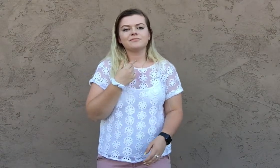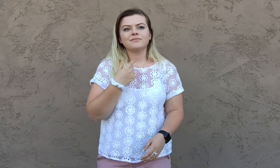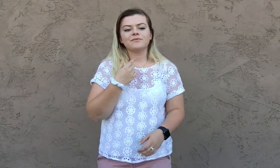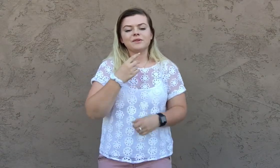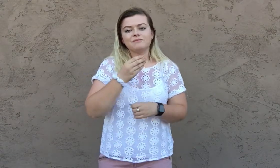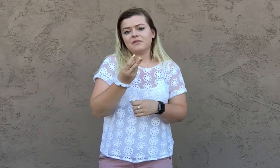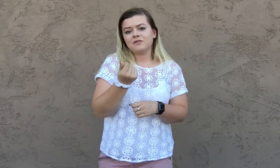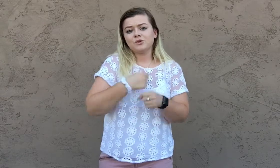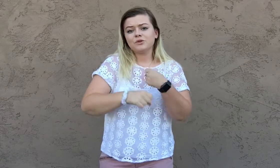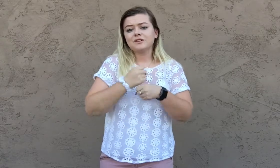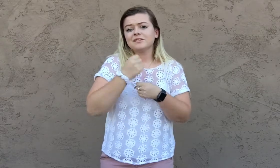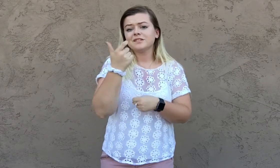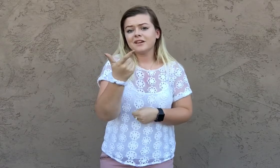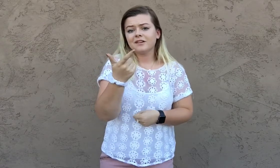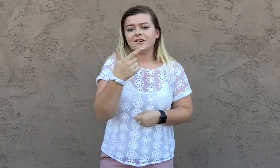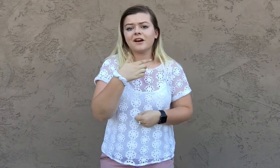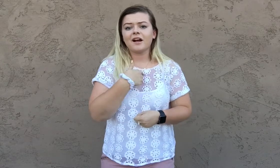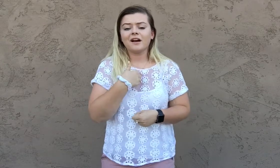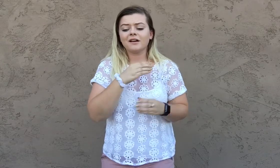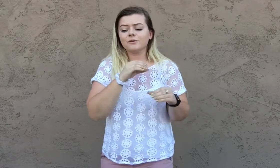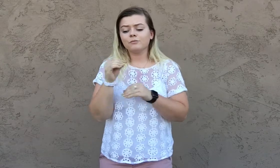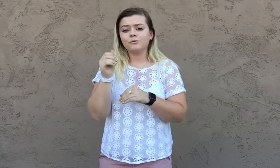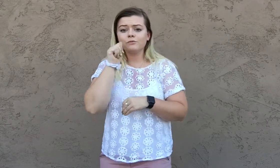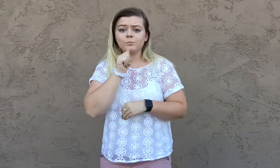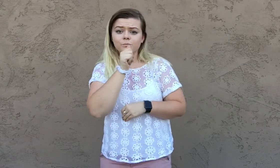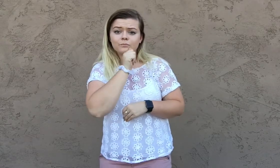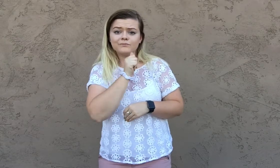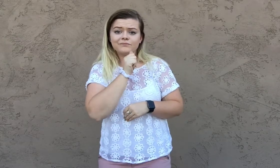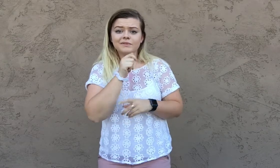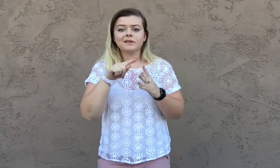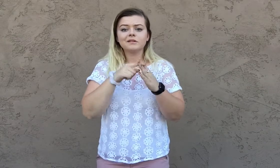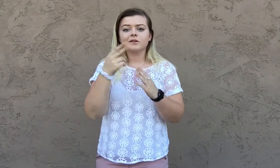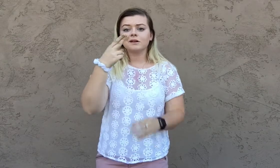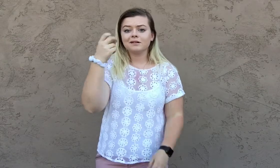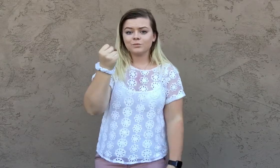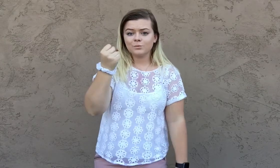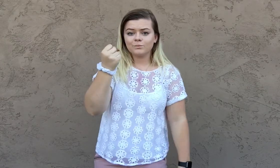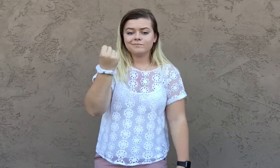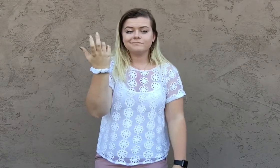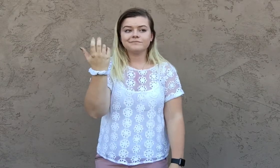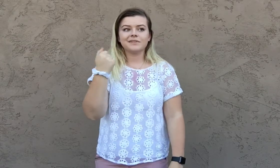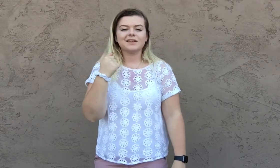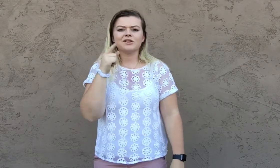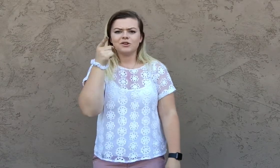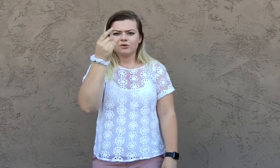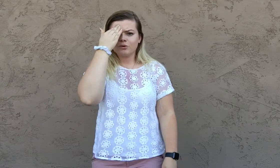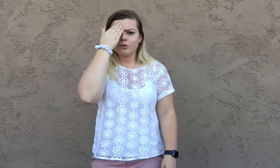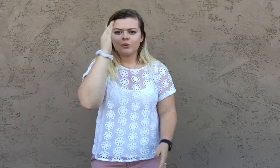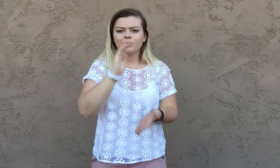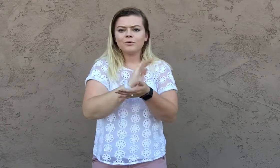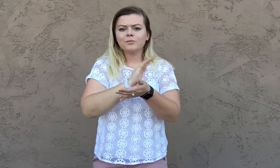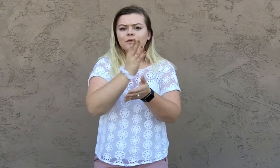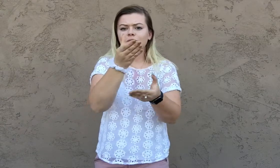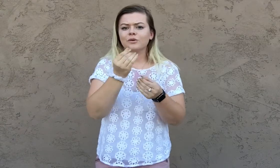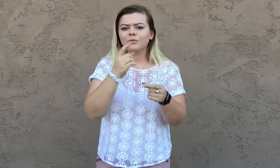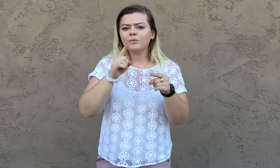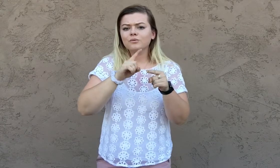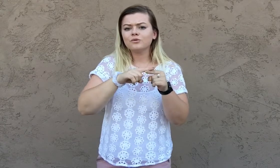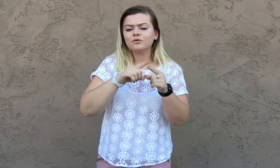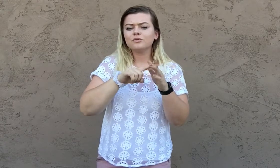A few years later, I moved to Arizona and started high school. You know the paper you receive